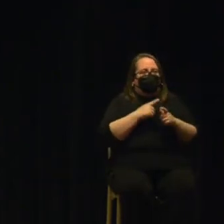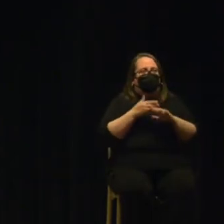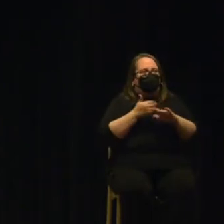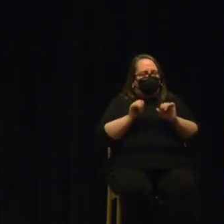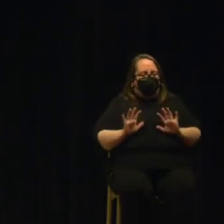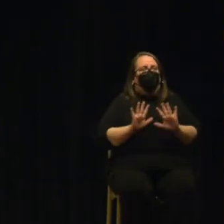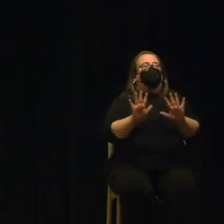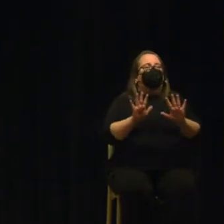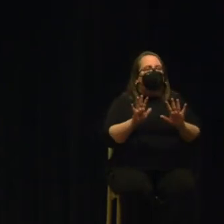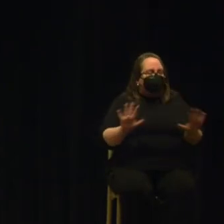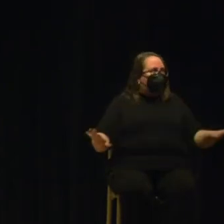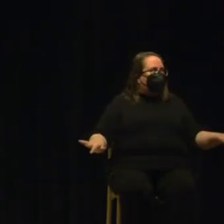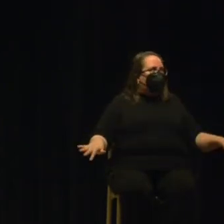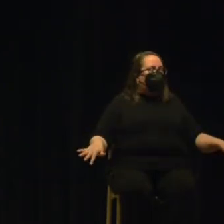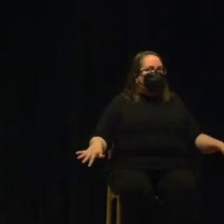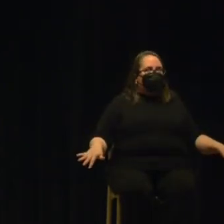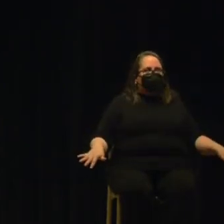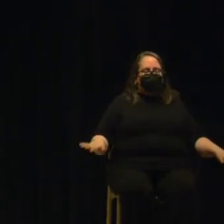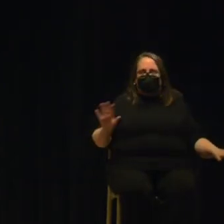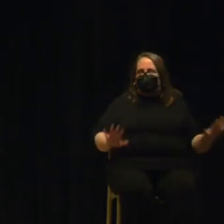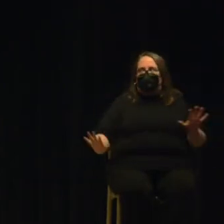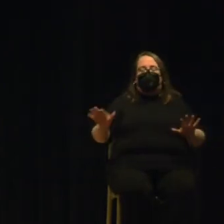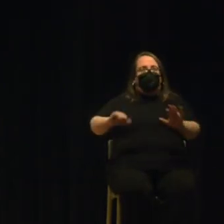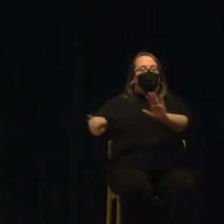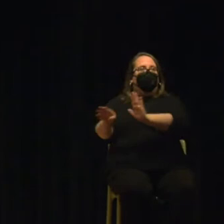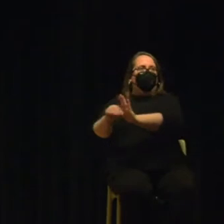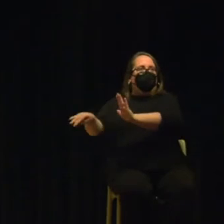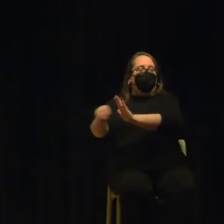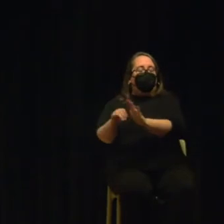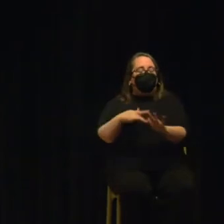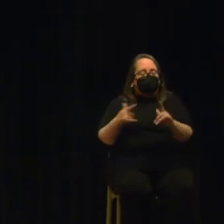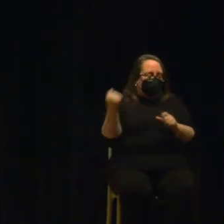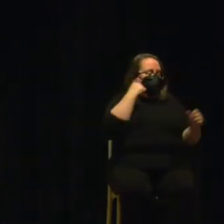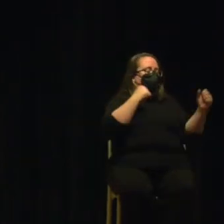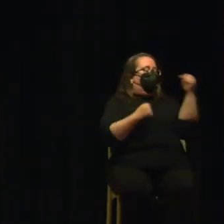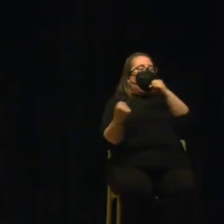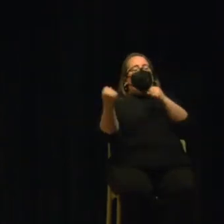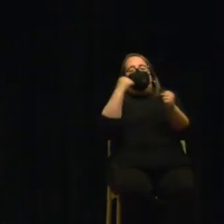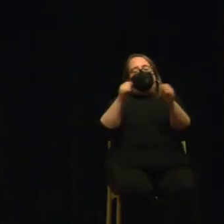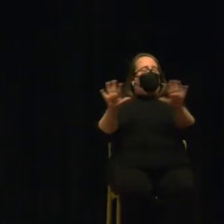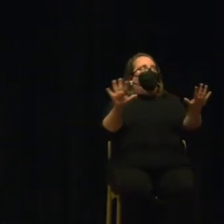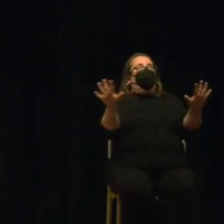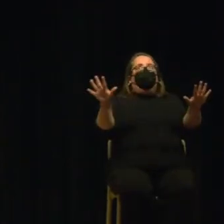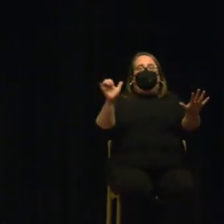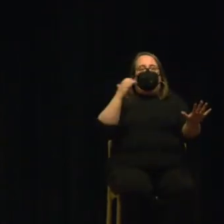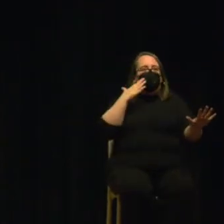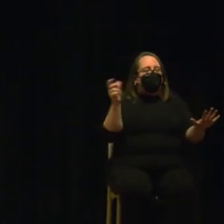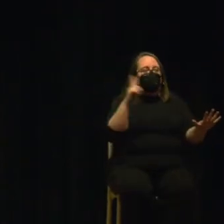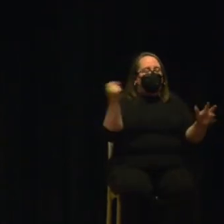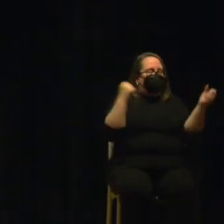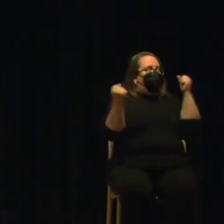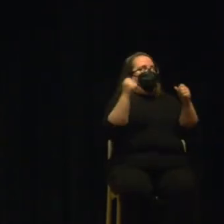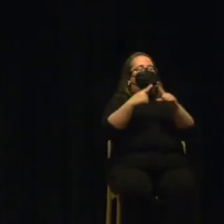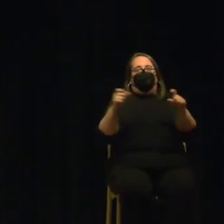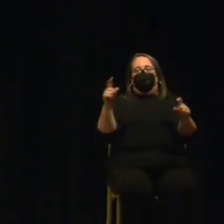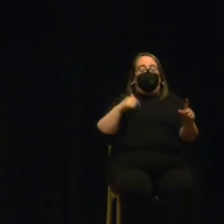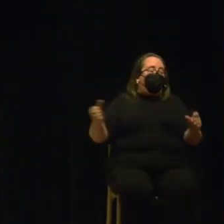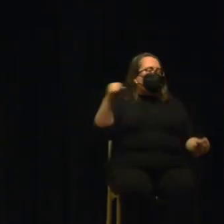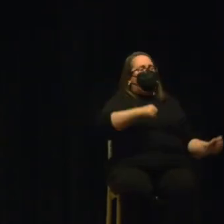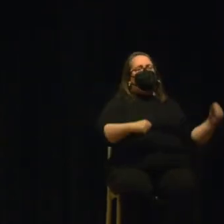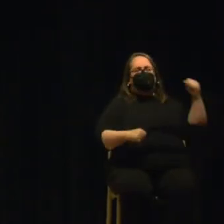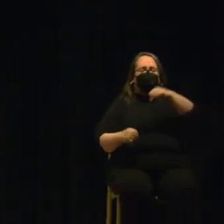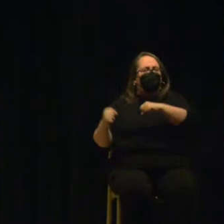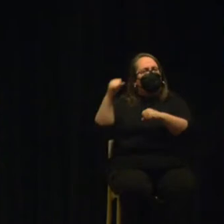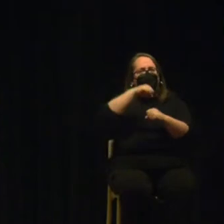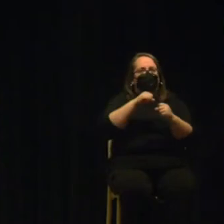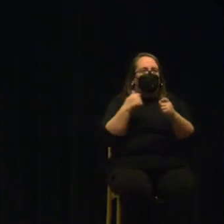pushing us between the ropes. When the bell rang, it seemed like I got hit from 8 directions. I didn't know where those punches came from, but I swung so hard,